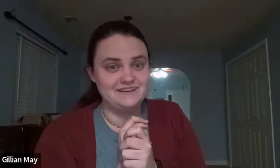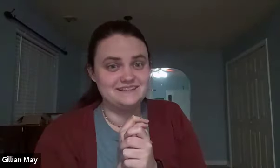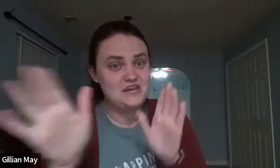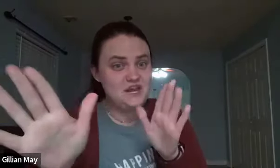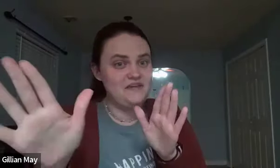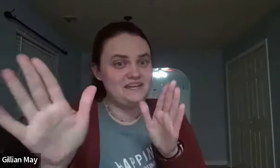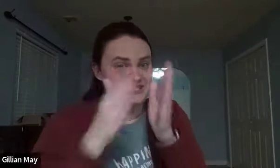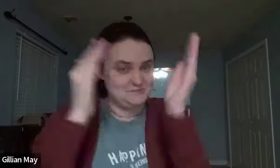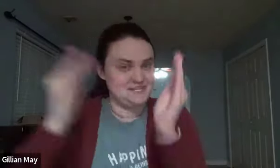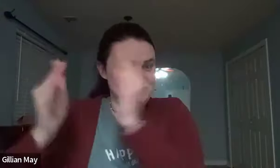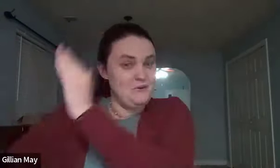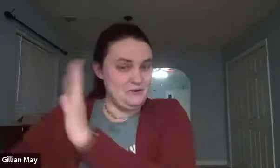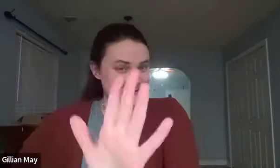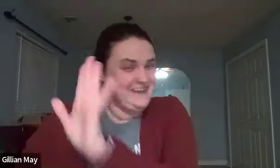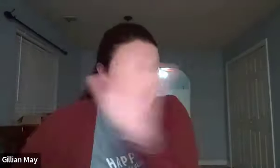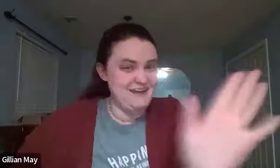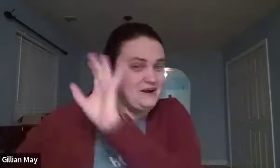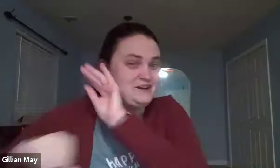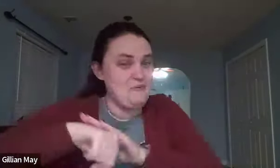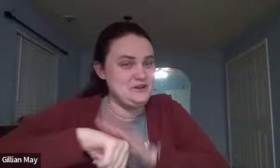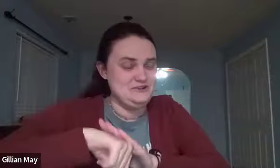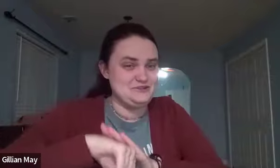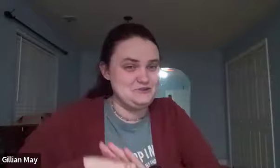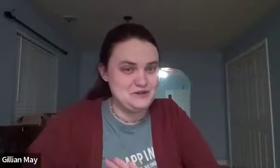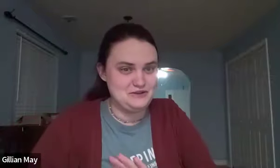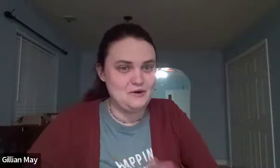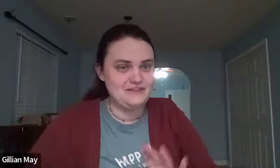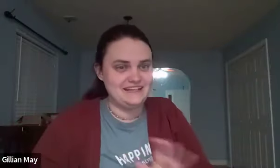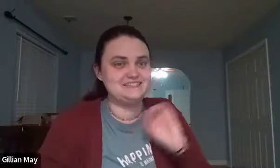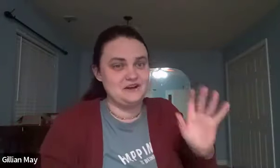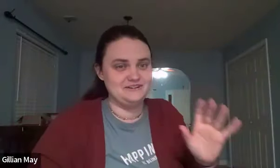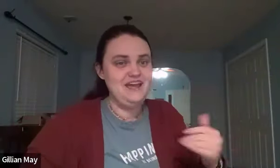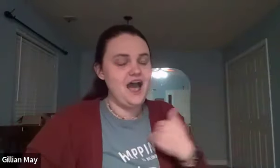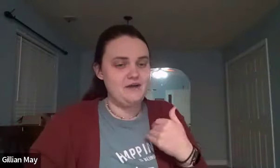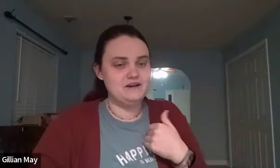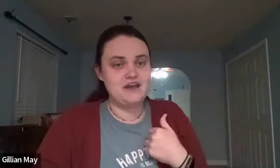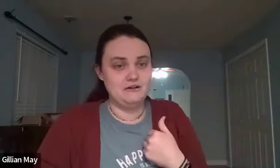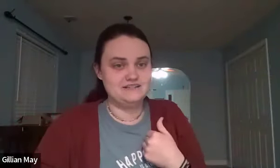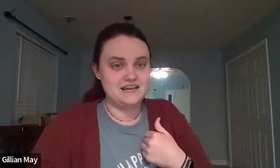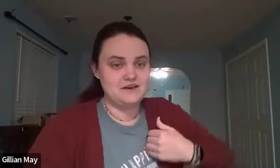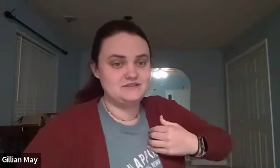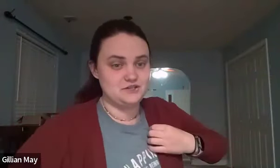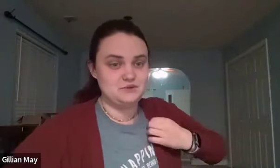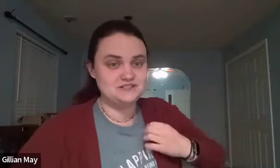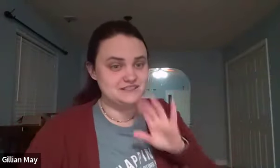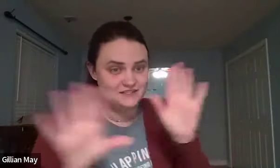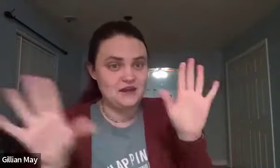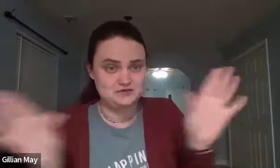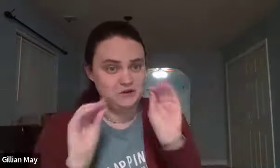list. Not that it's just because you're in the order, okay? I wanted to warn you so you knew you weren't like startled. I would have had a heart attack if I was the first person. So I just want to